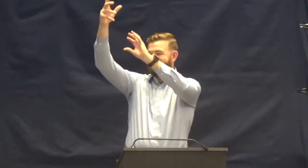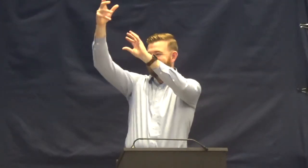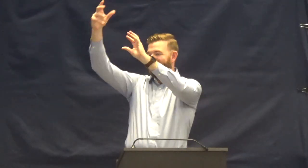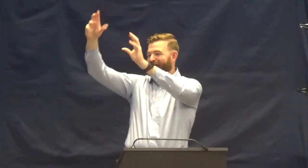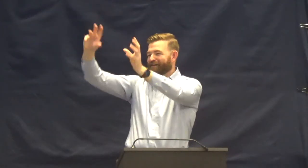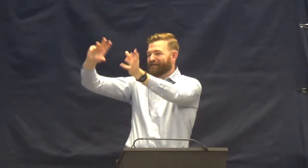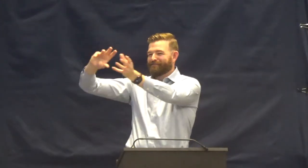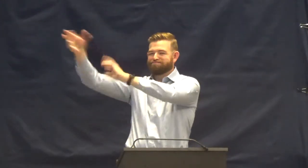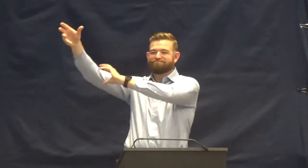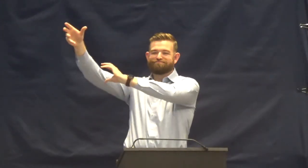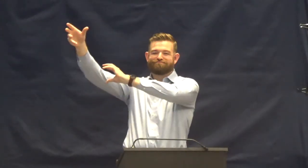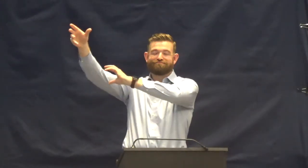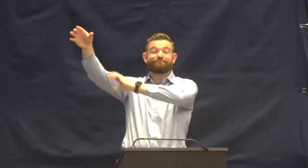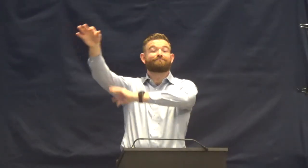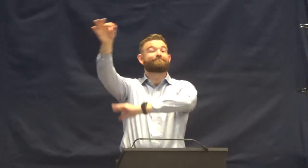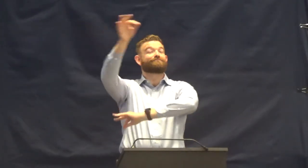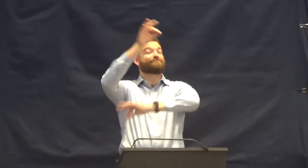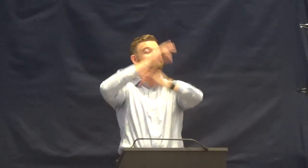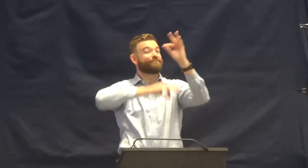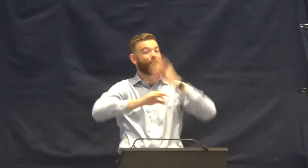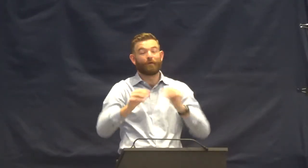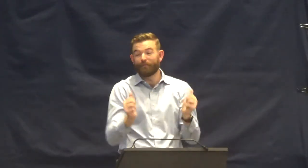world and start interrupting.